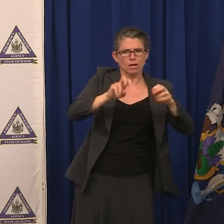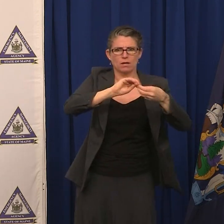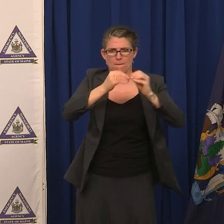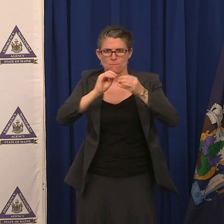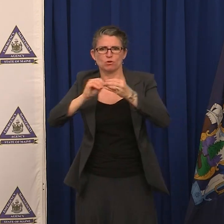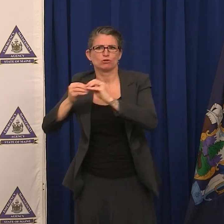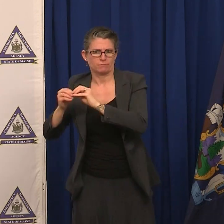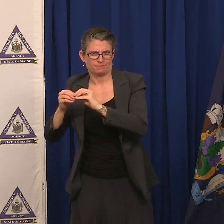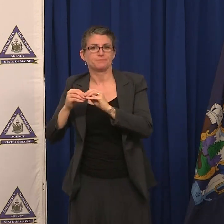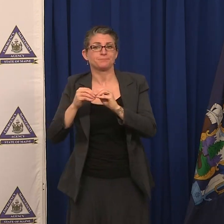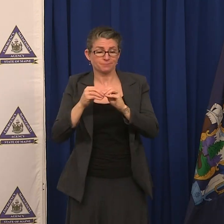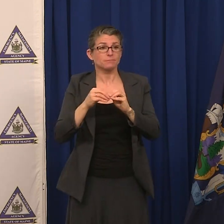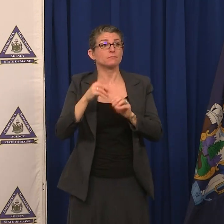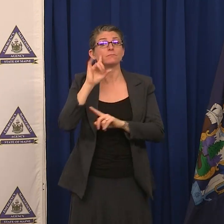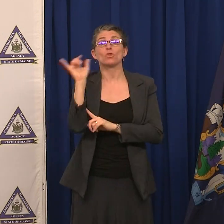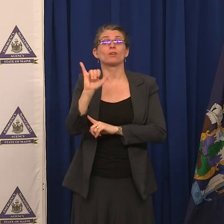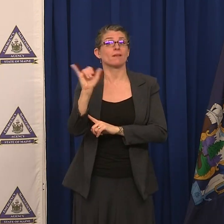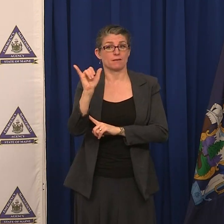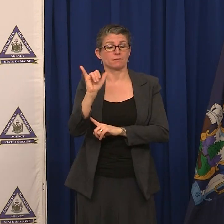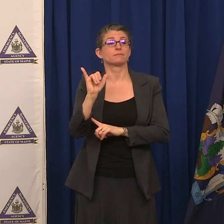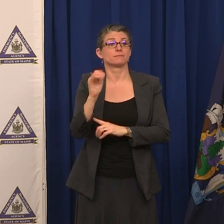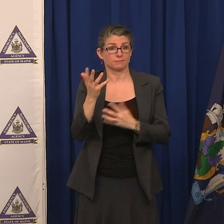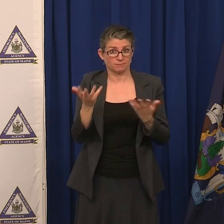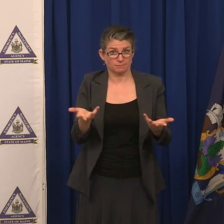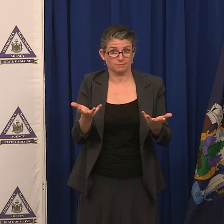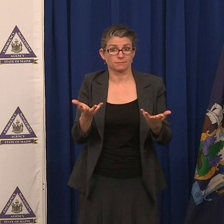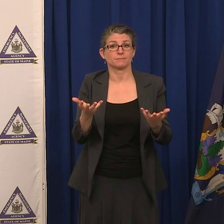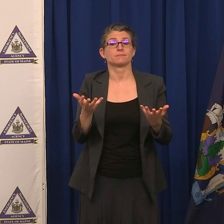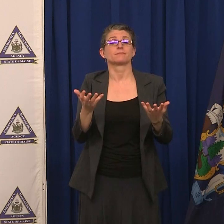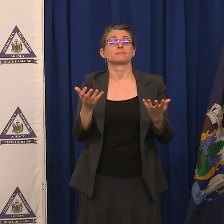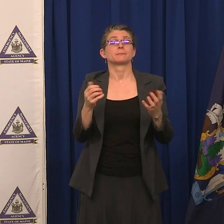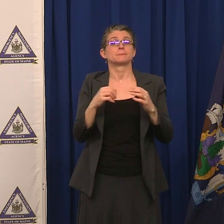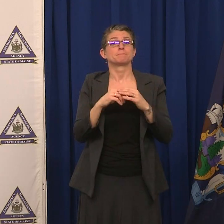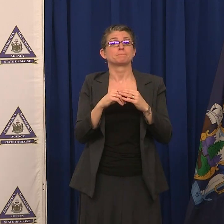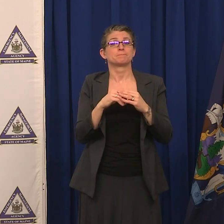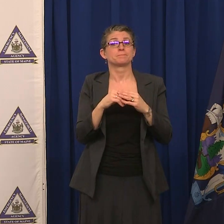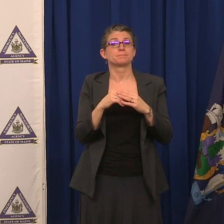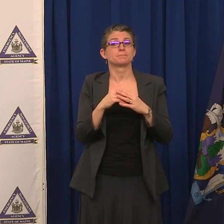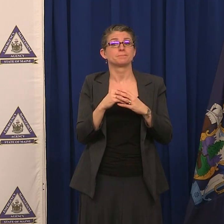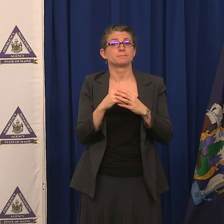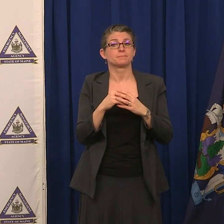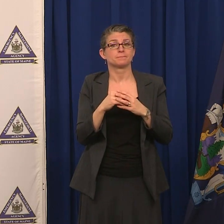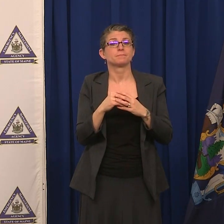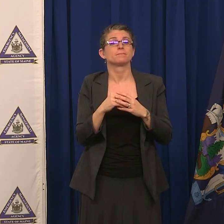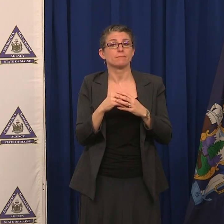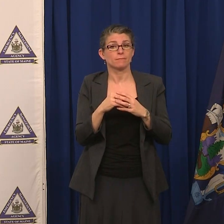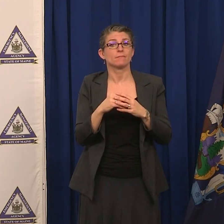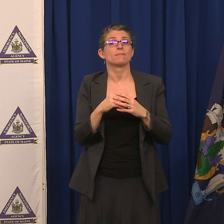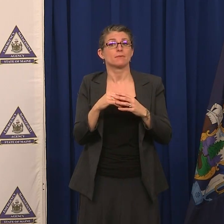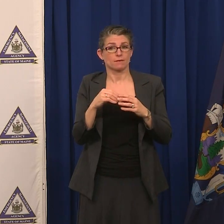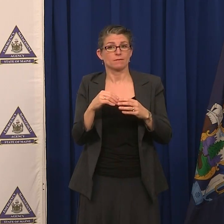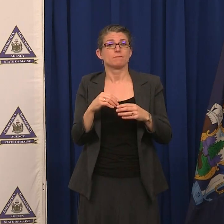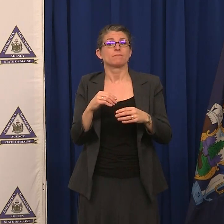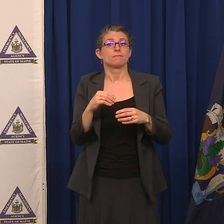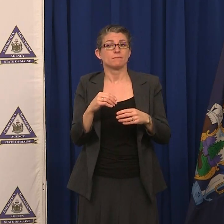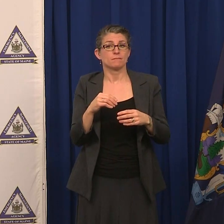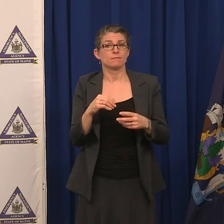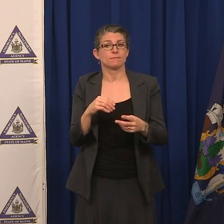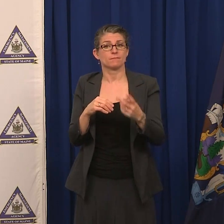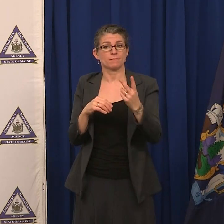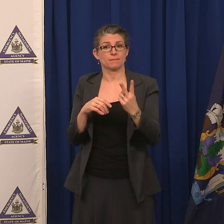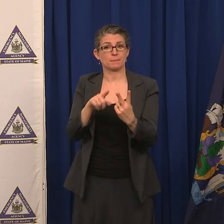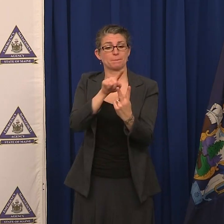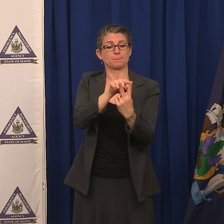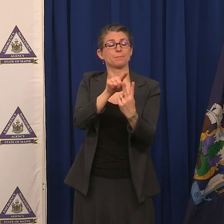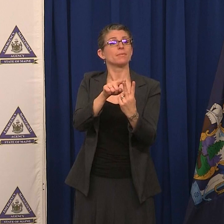twofold. Our goal in doing these models is to try to get an estimate of 2 things and marry them up. The first